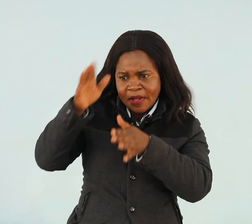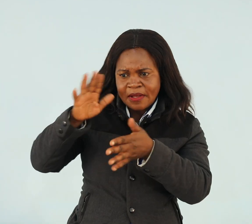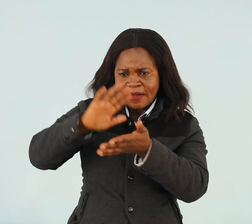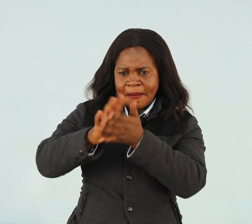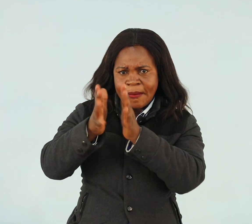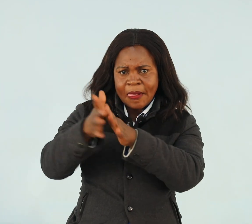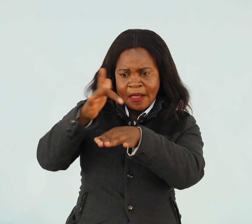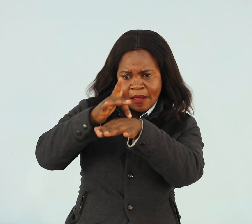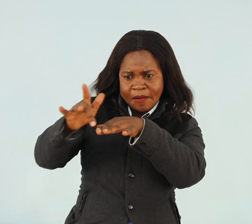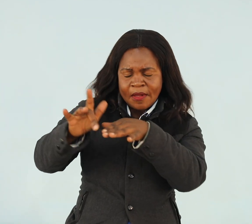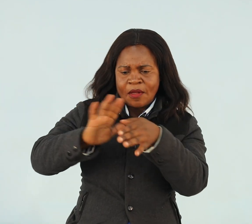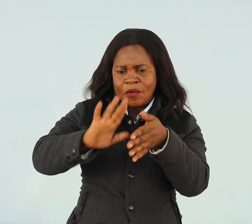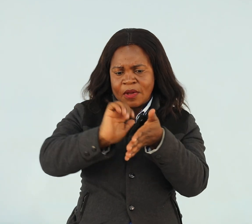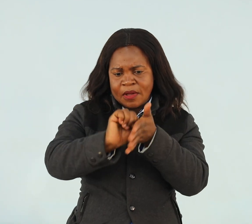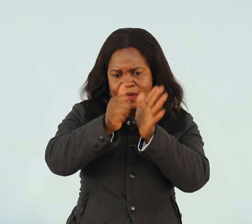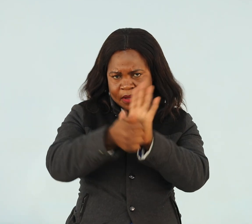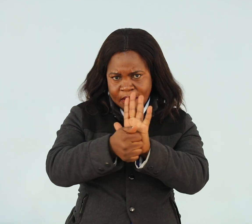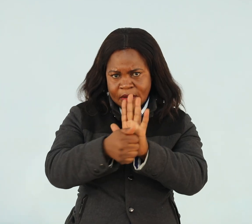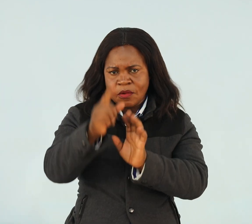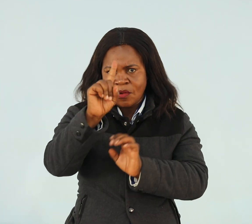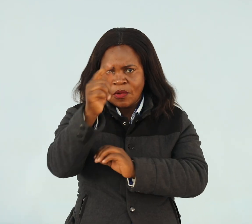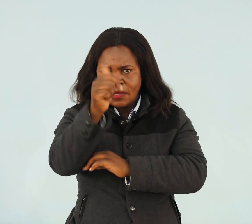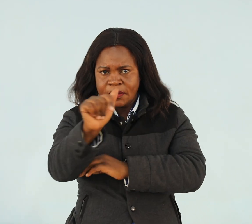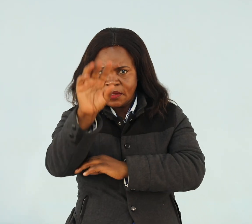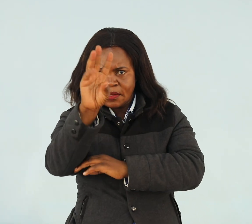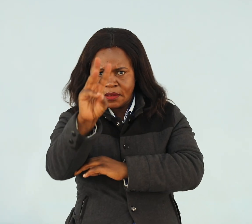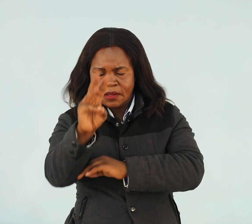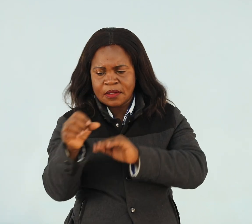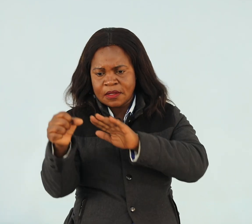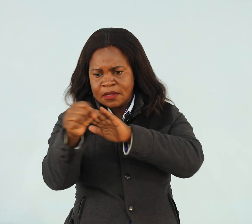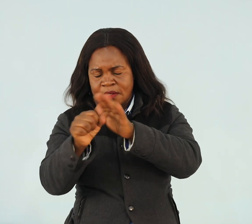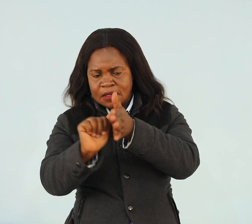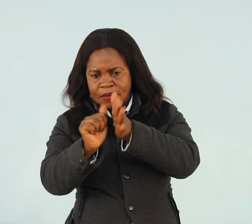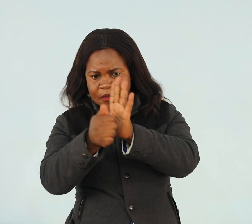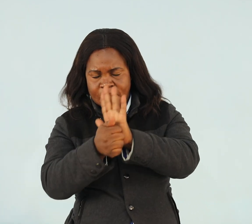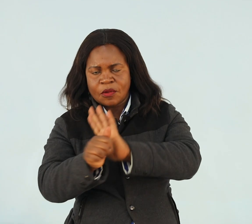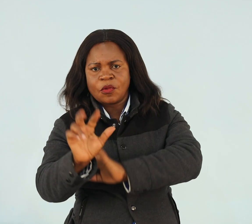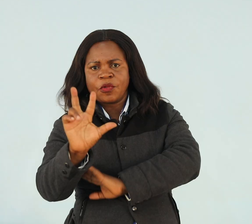vacant in Article 116, Sub-Article 3.